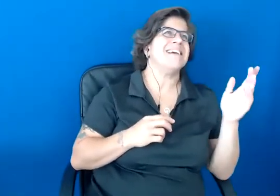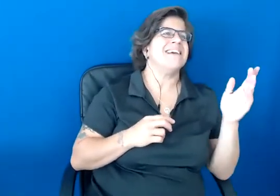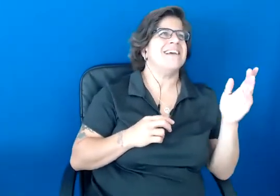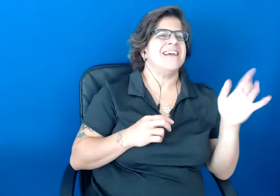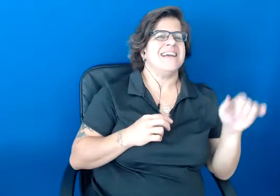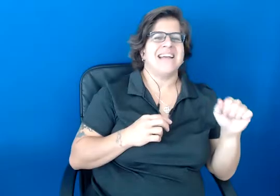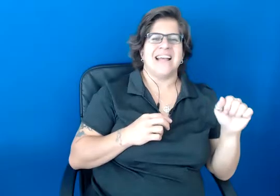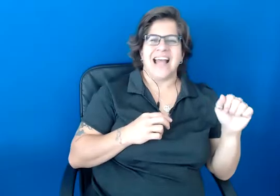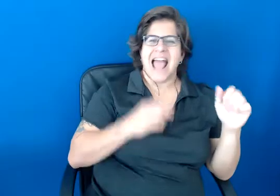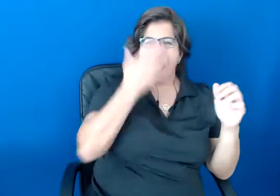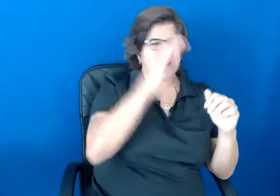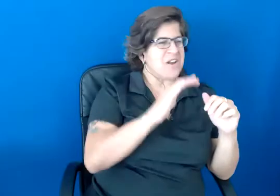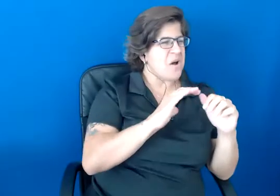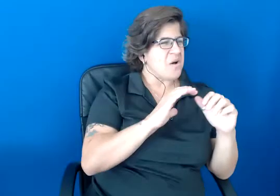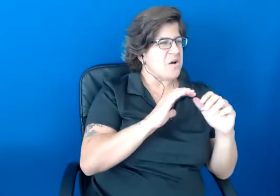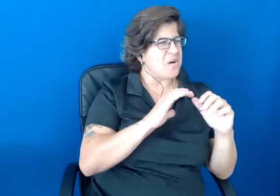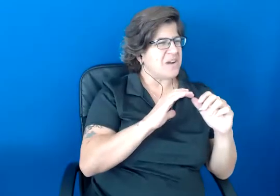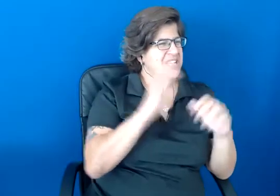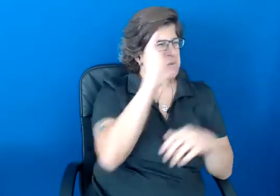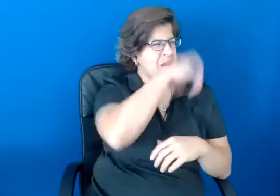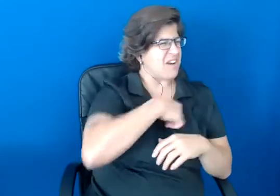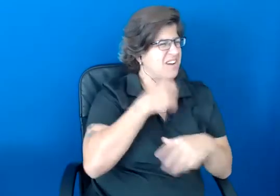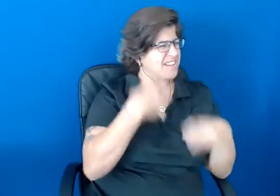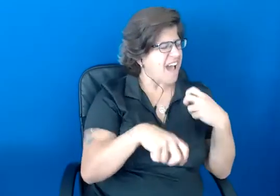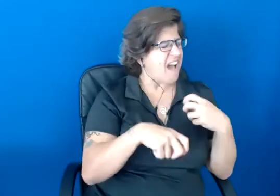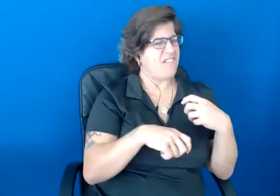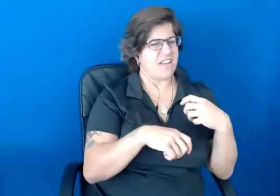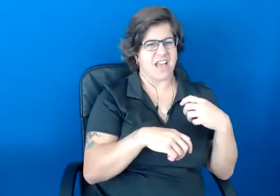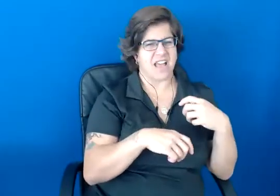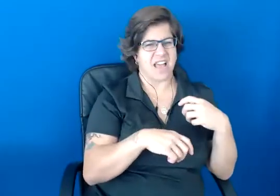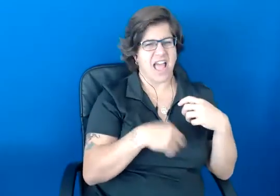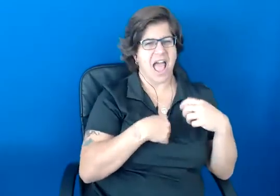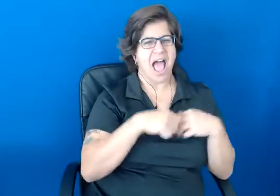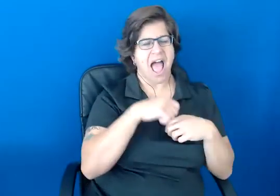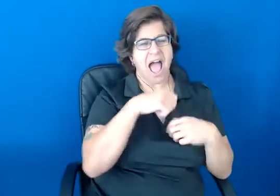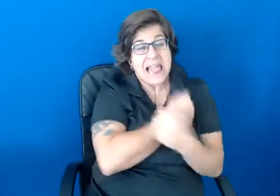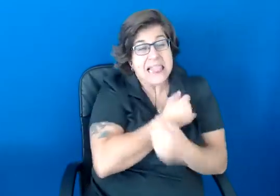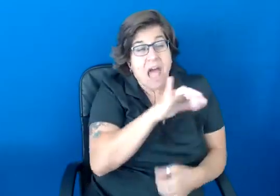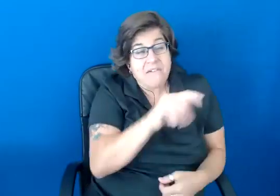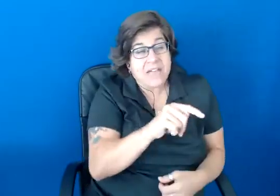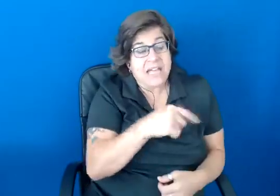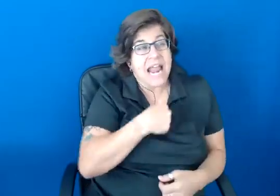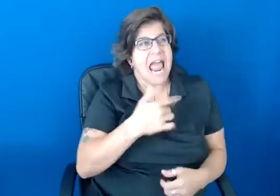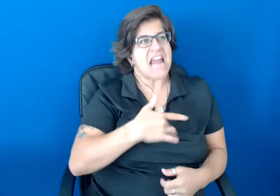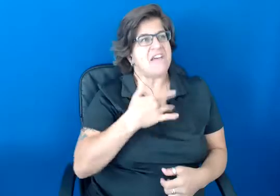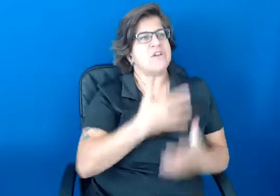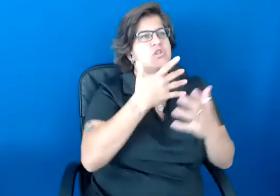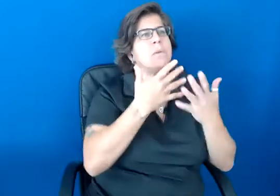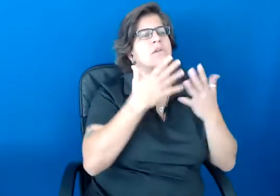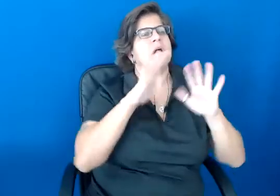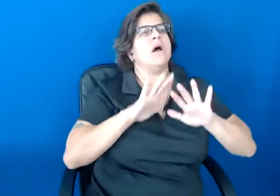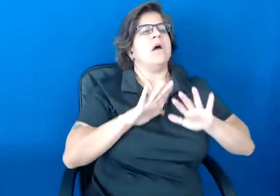yeah, like, I don't know. It's weird. It's hard for me though. And I find like, I love it. And I get such relief when I'm in